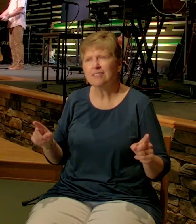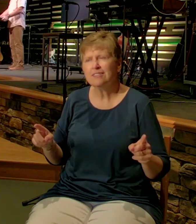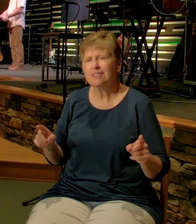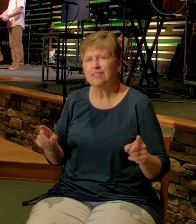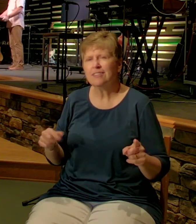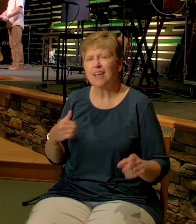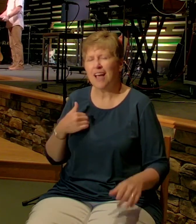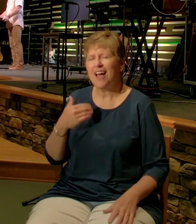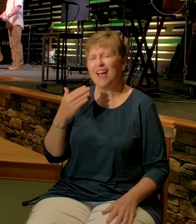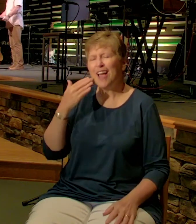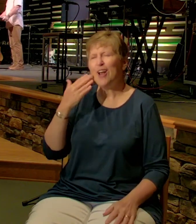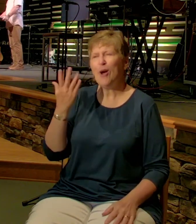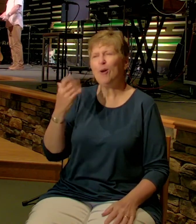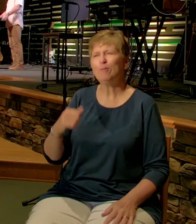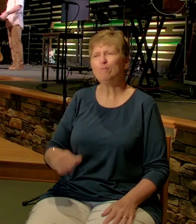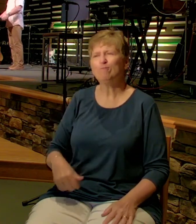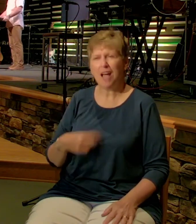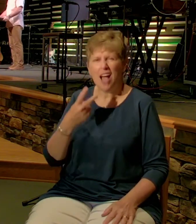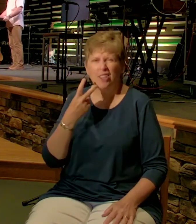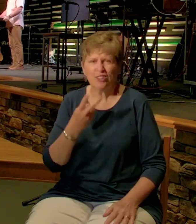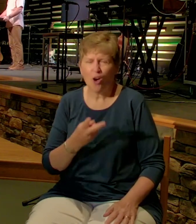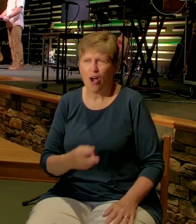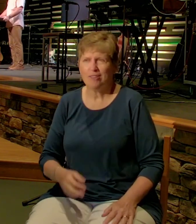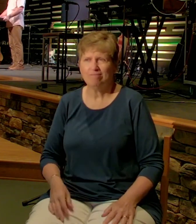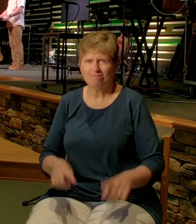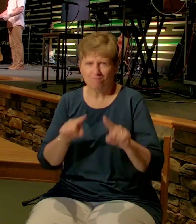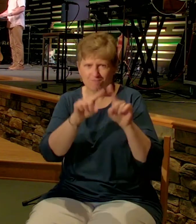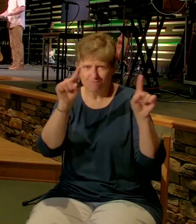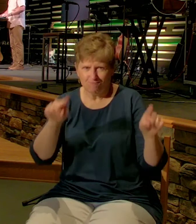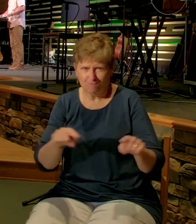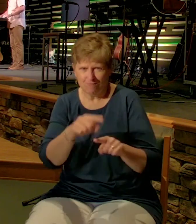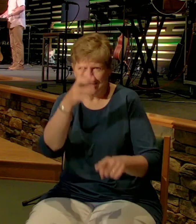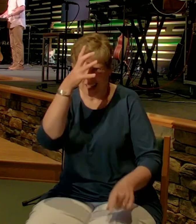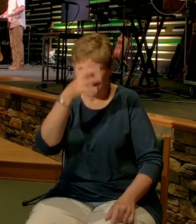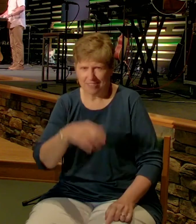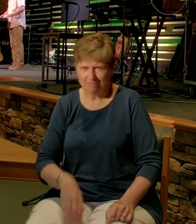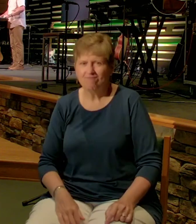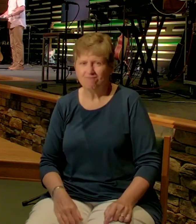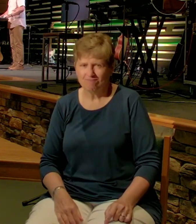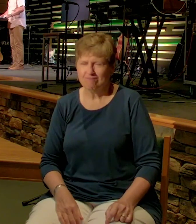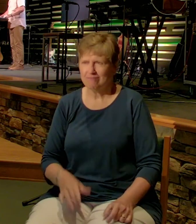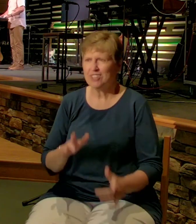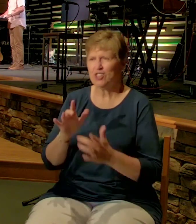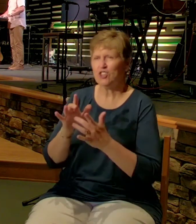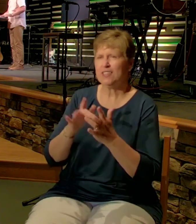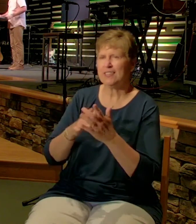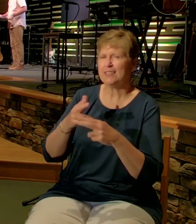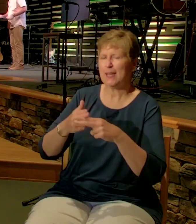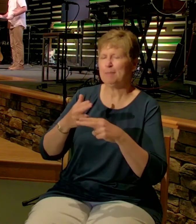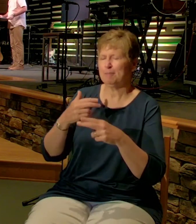know. I saw it. In Jesus' name, let's pray.